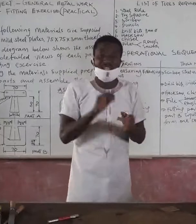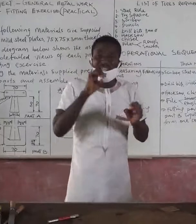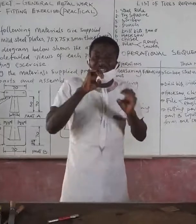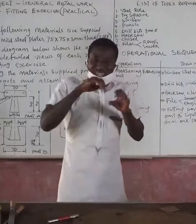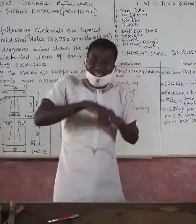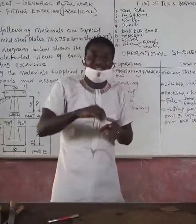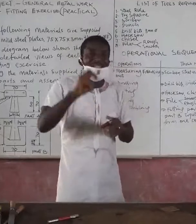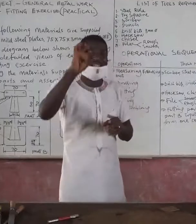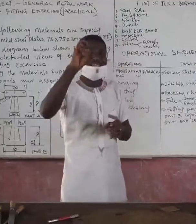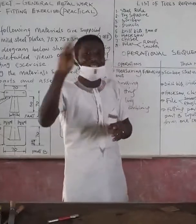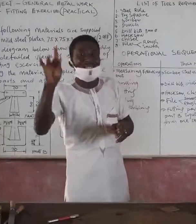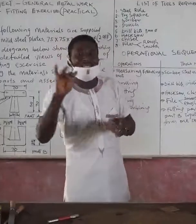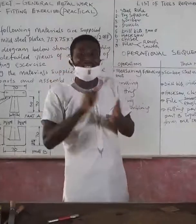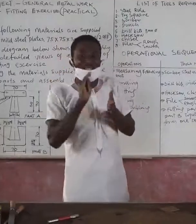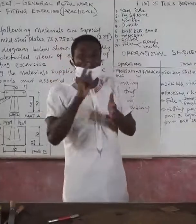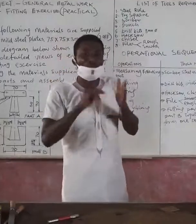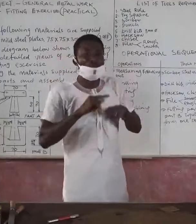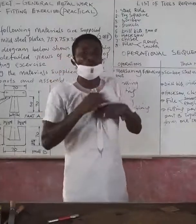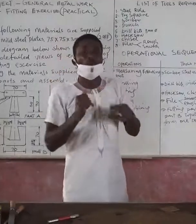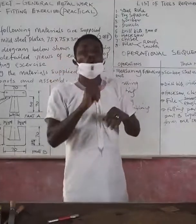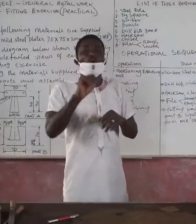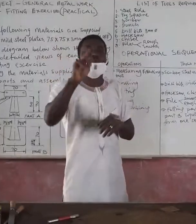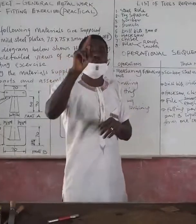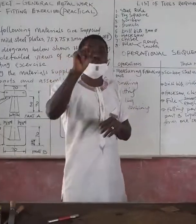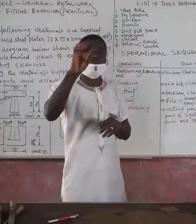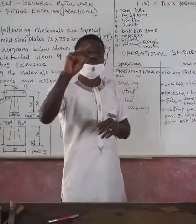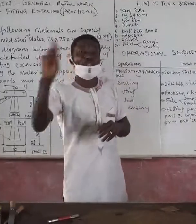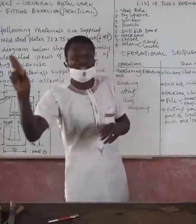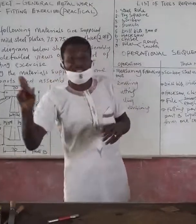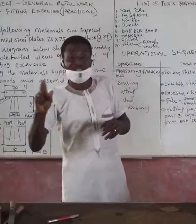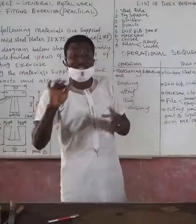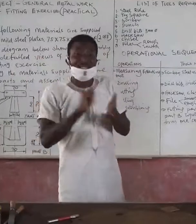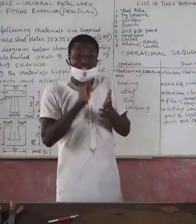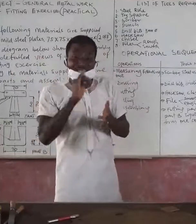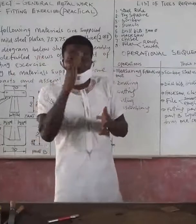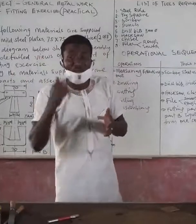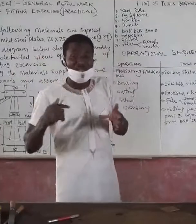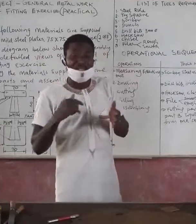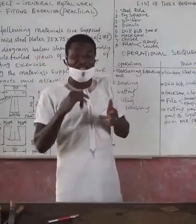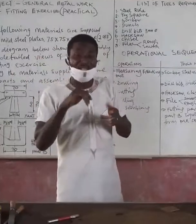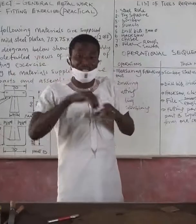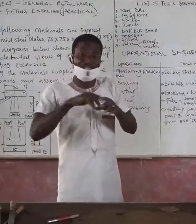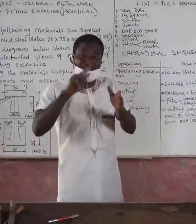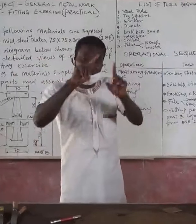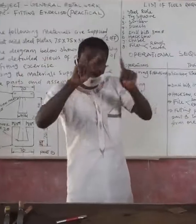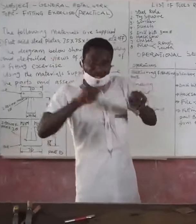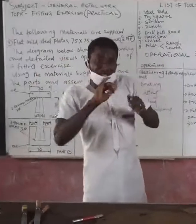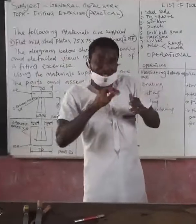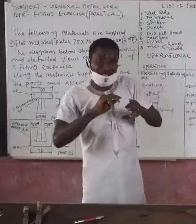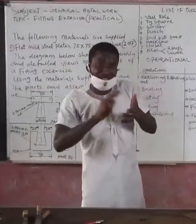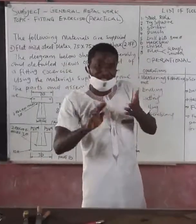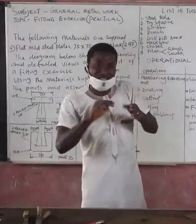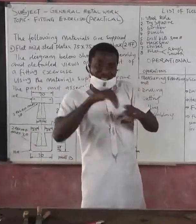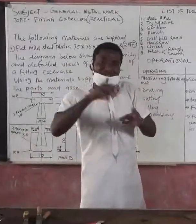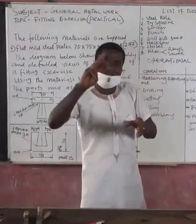engineering, that is what we call tolerance. That is why on the sketch is written all dimensions are in millimeter, and